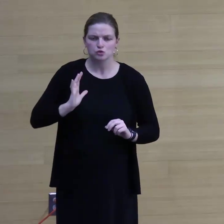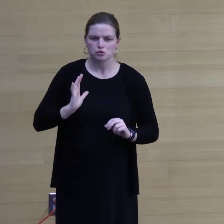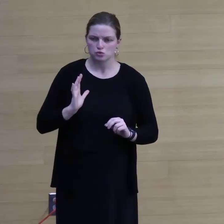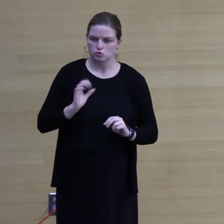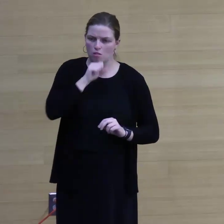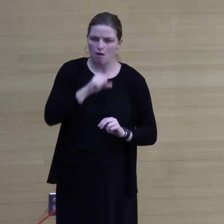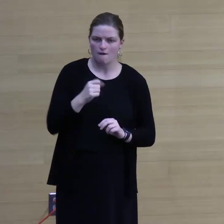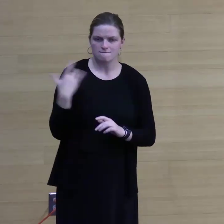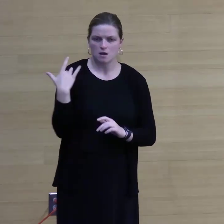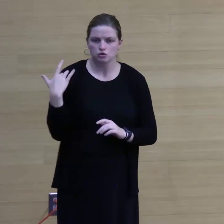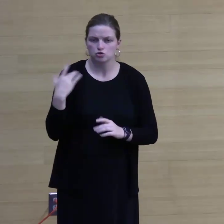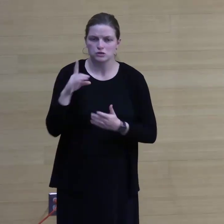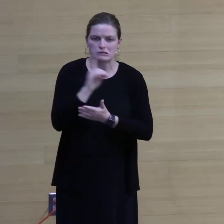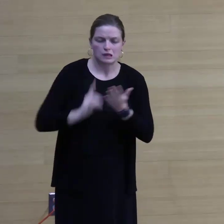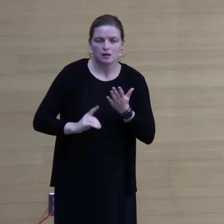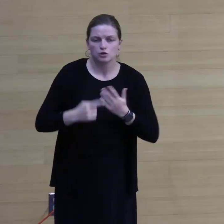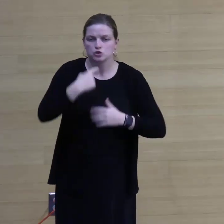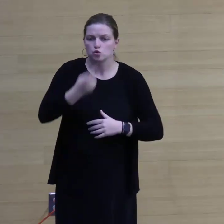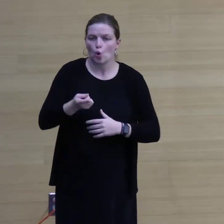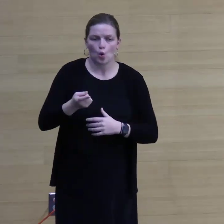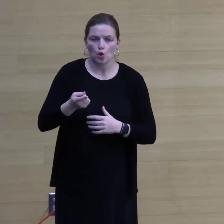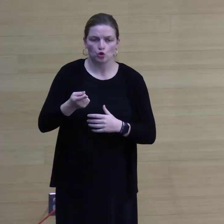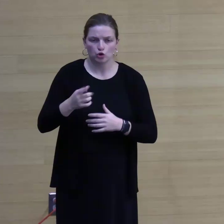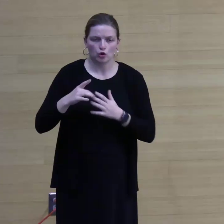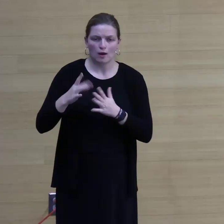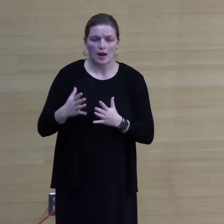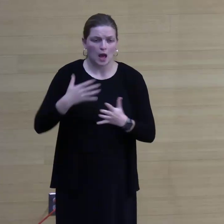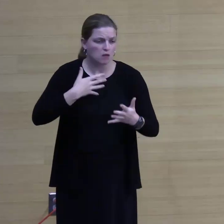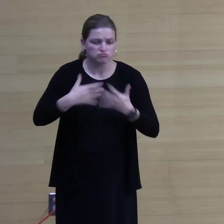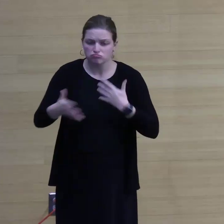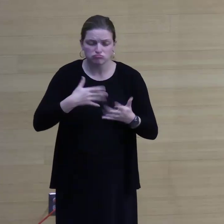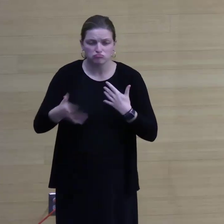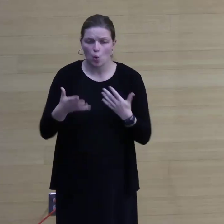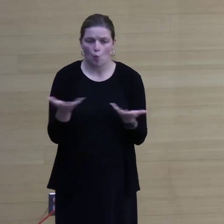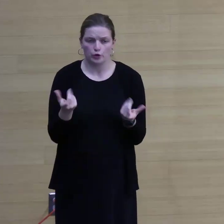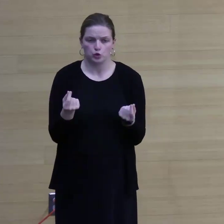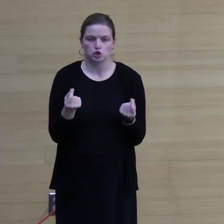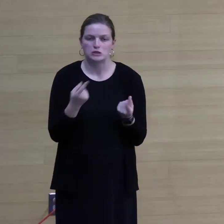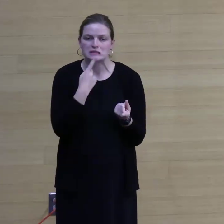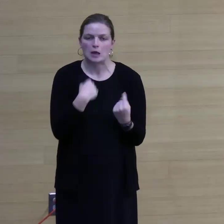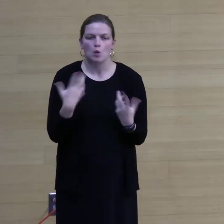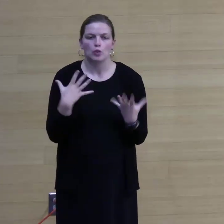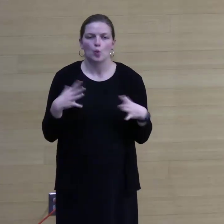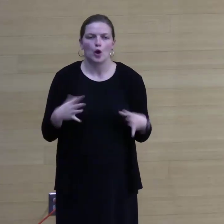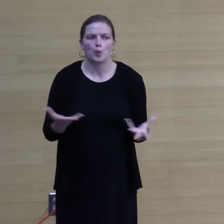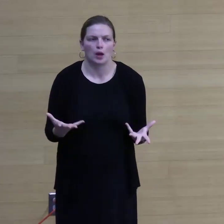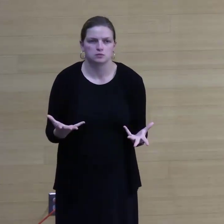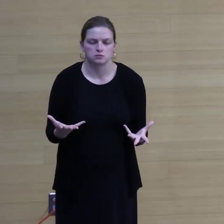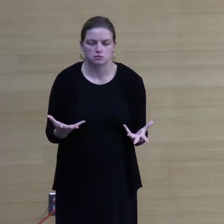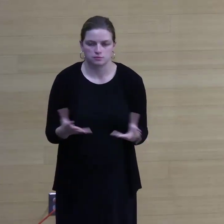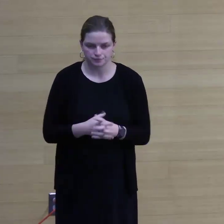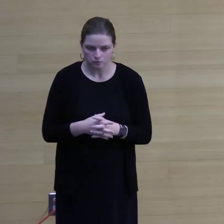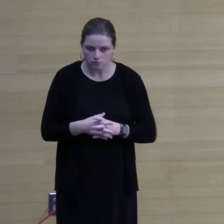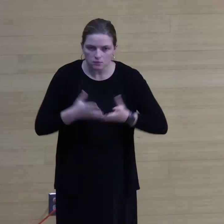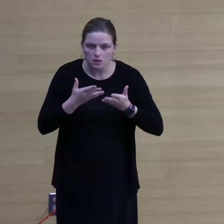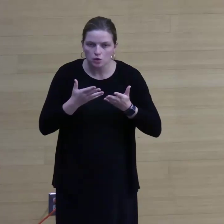and designing, and she said to her human guide, I don't care what they're doing, tell me what they're wearing. Like the things